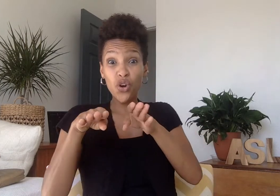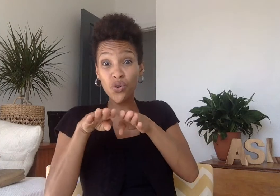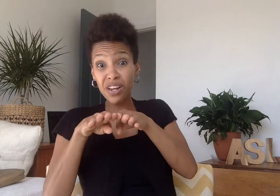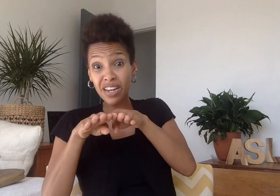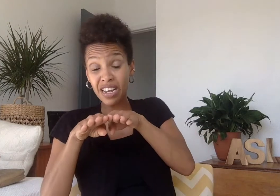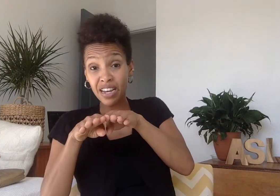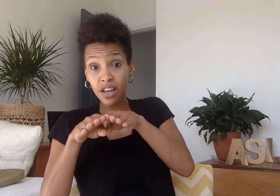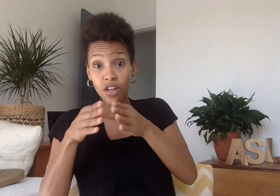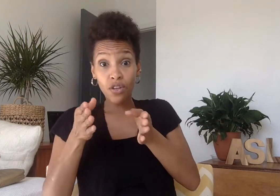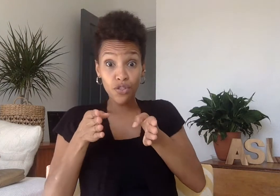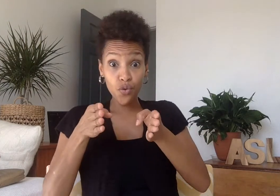road,